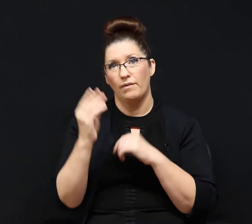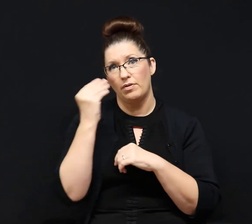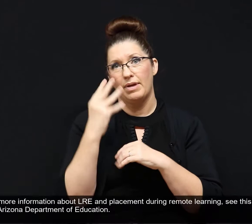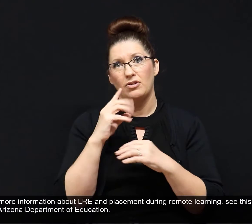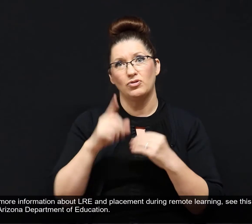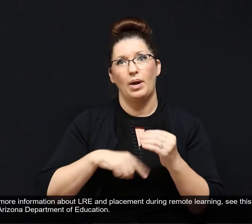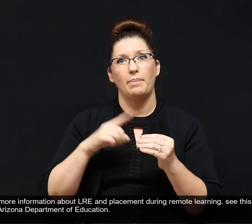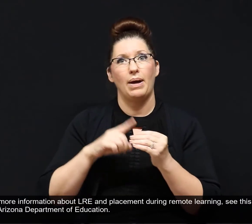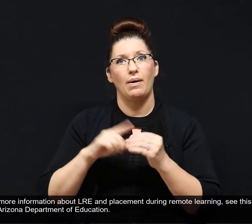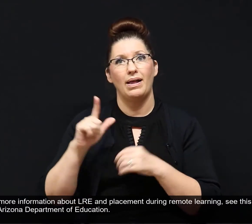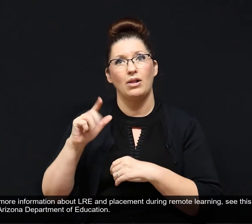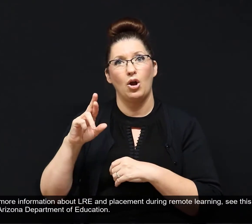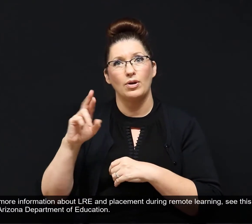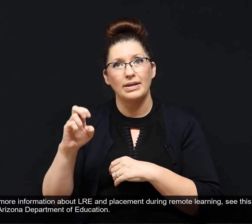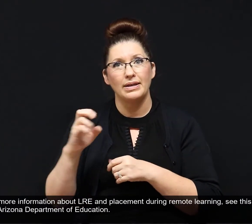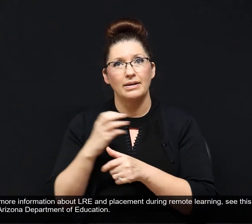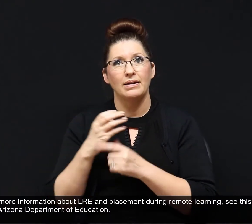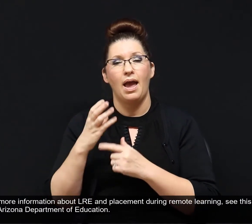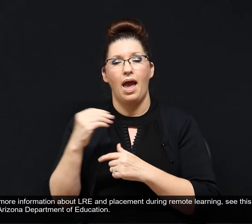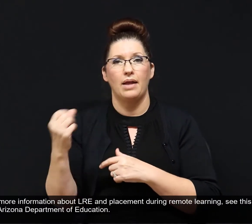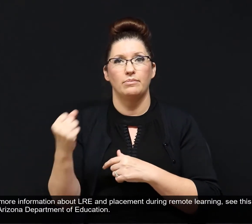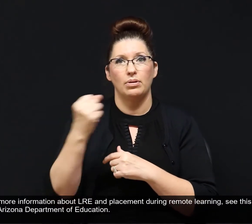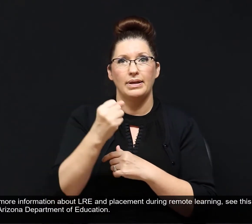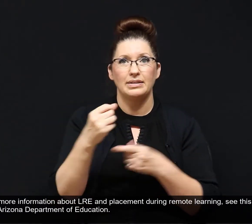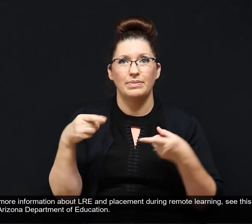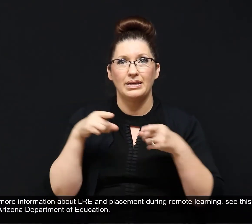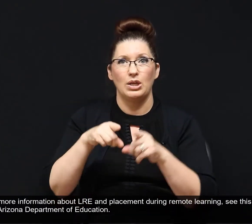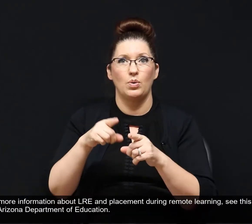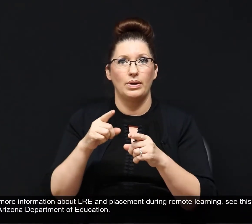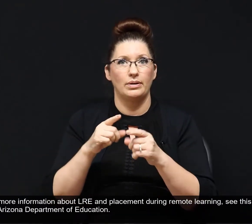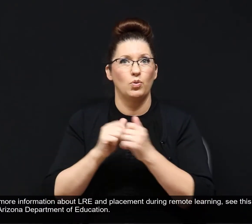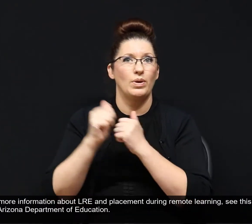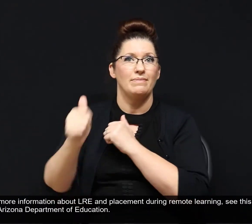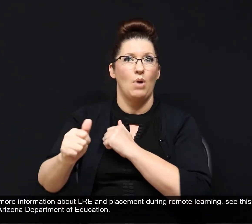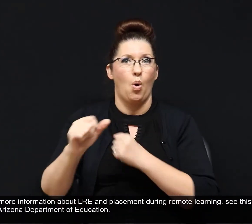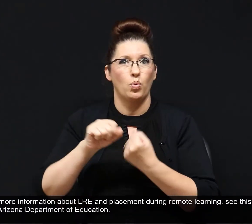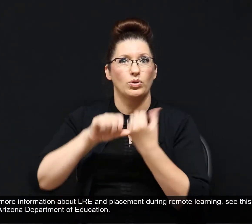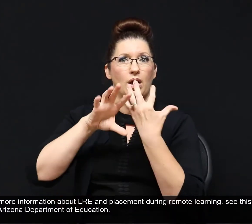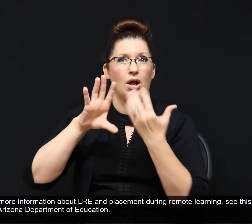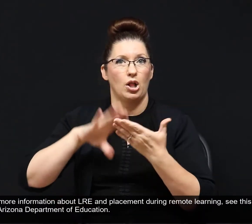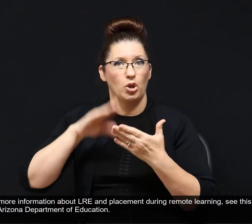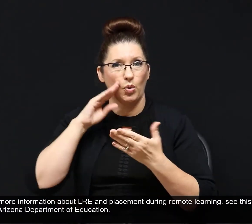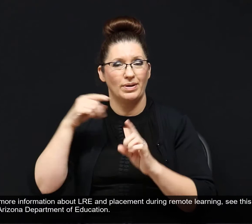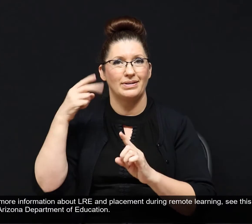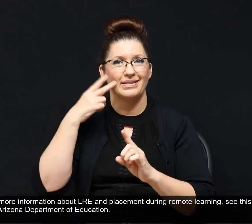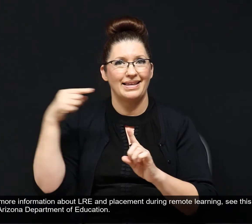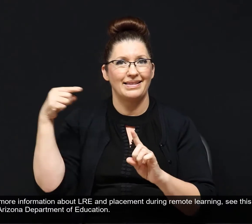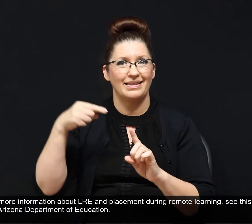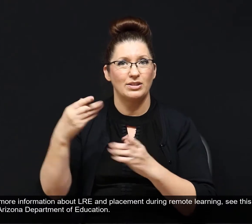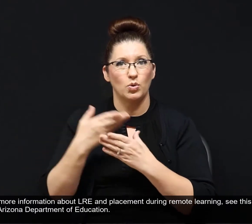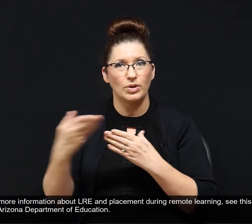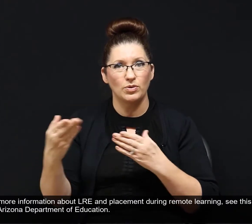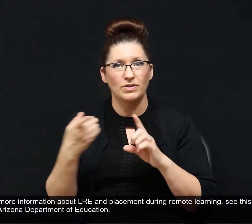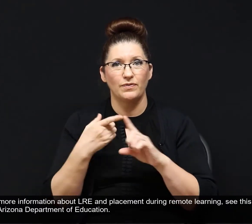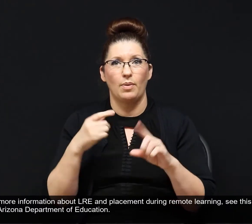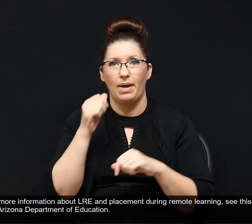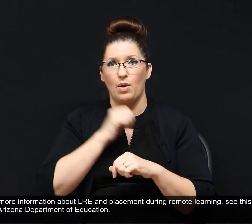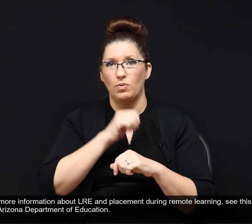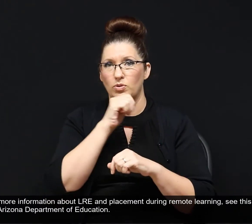For more information about LRE and placement during remote learning, see this resource from the Arizona Department of